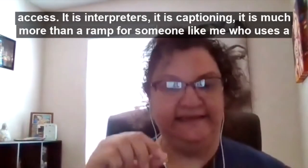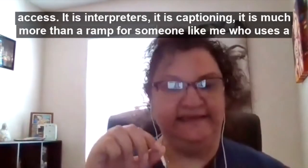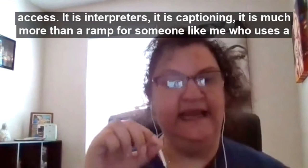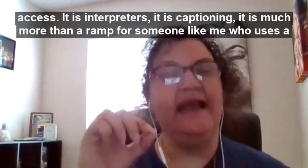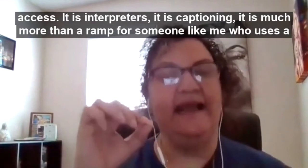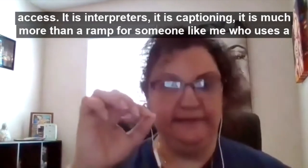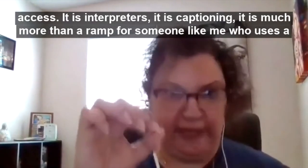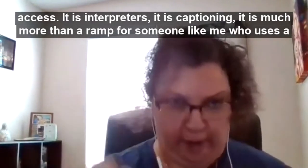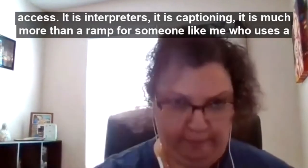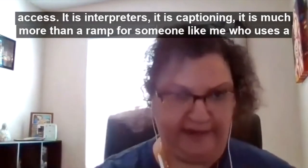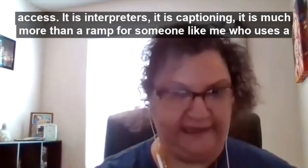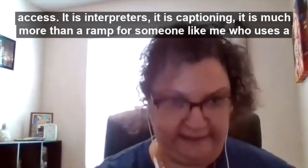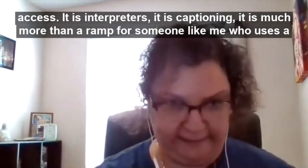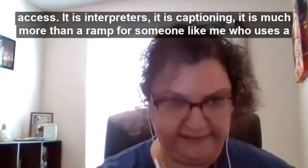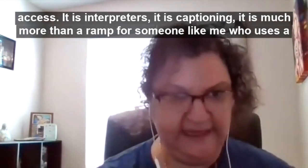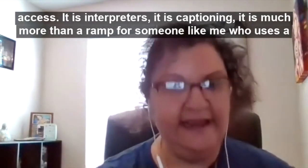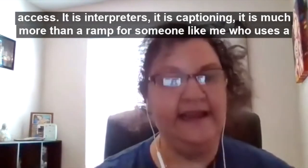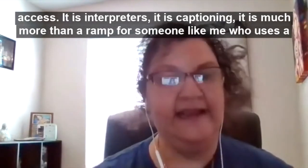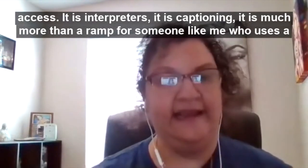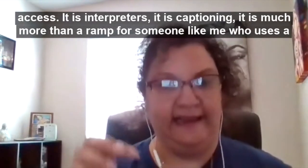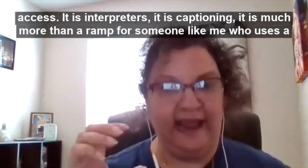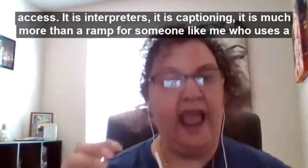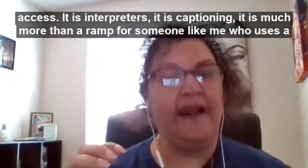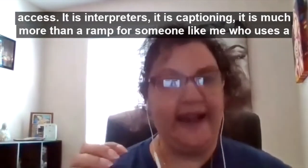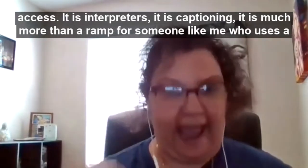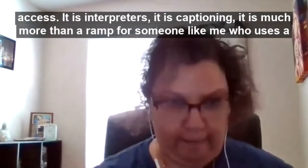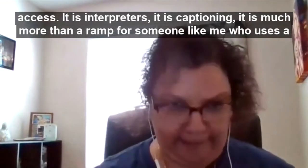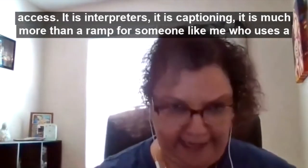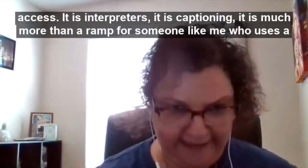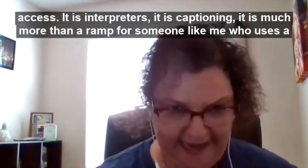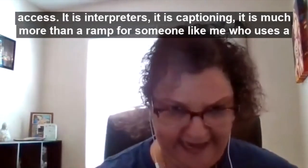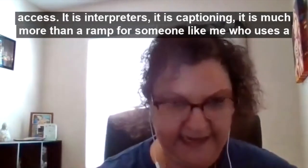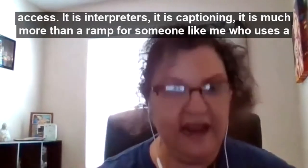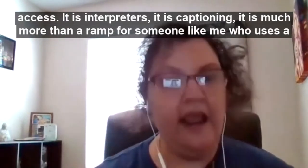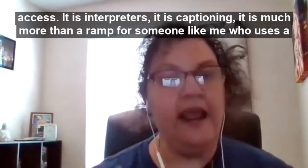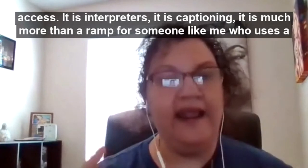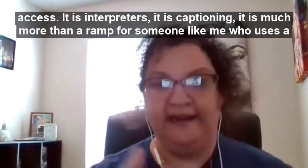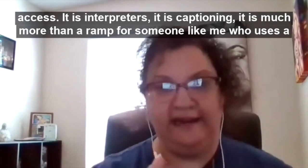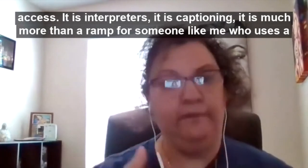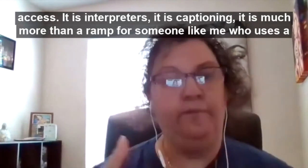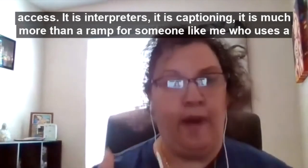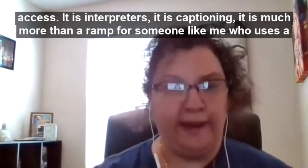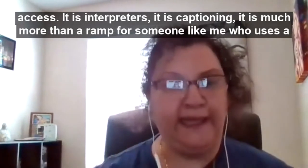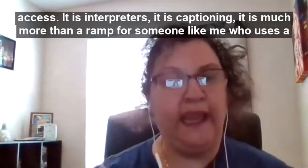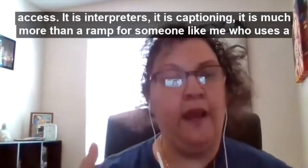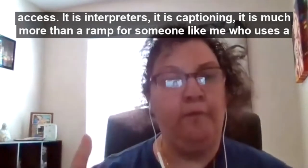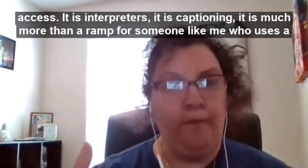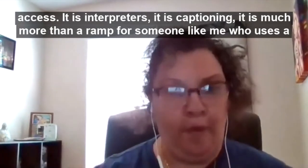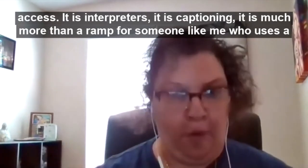is interpreters, it is captioning, it is much